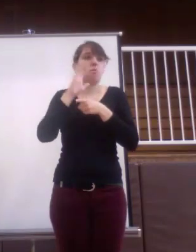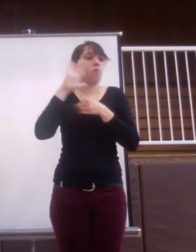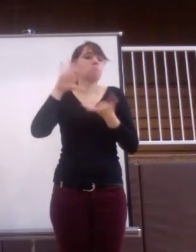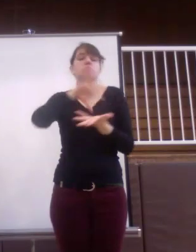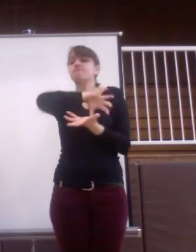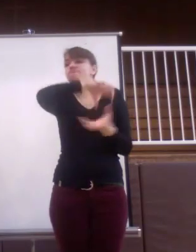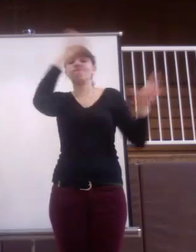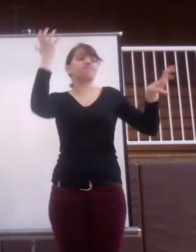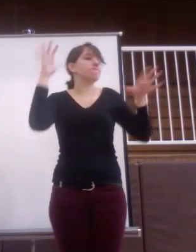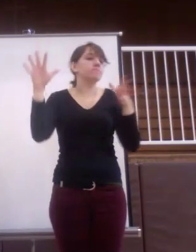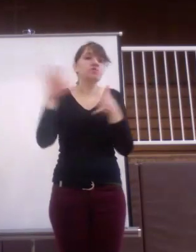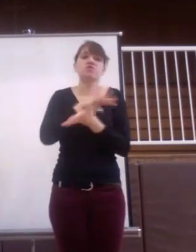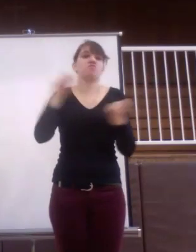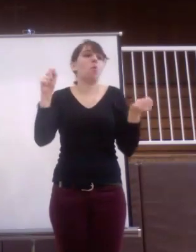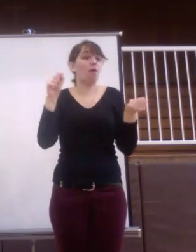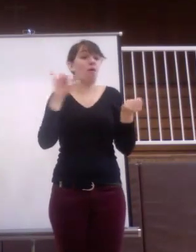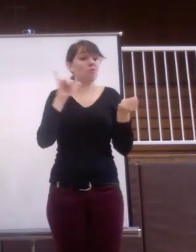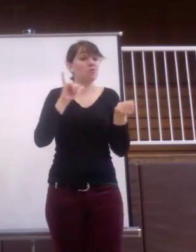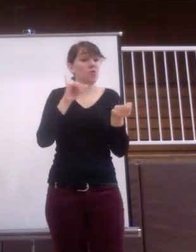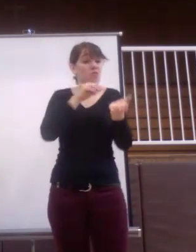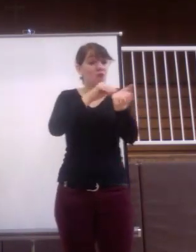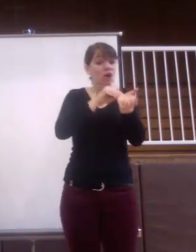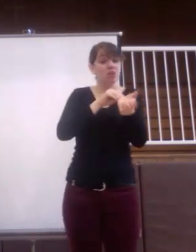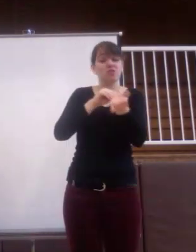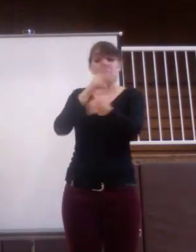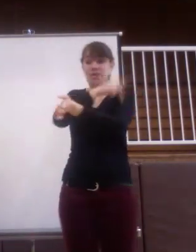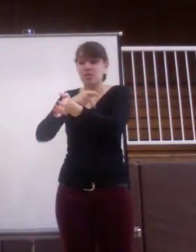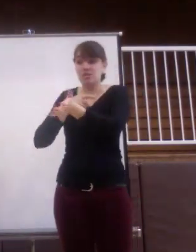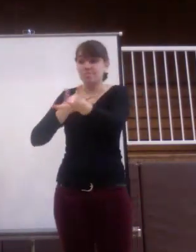and the physician-patient relationship,